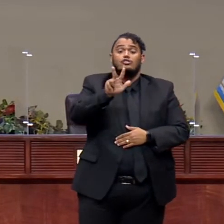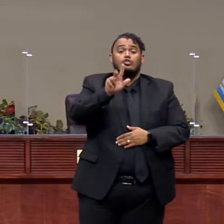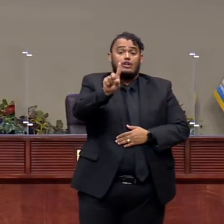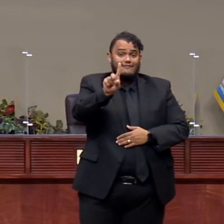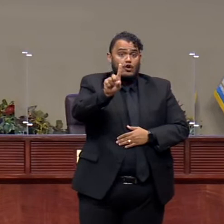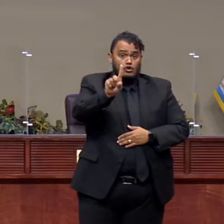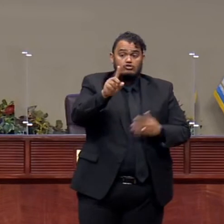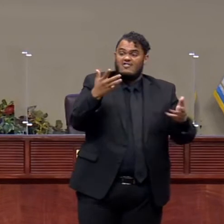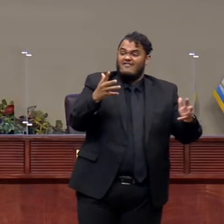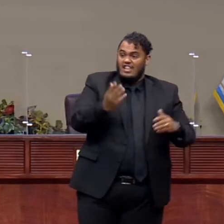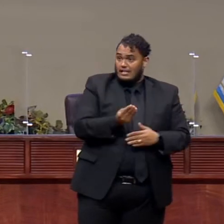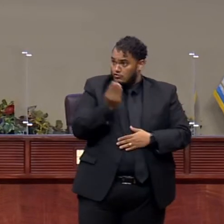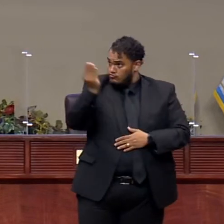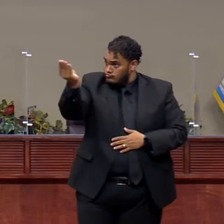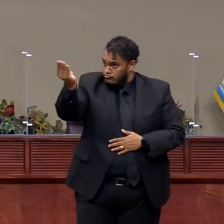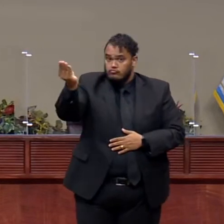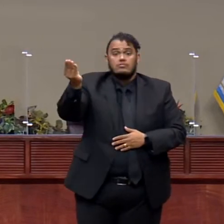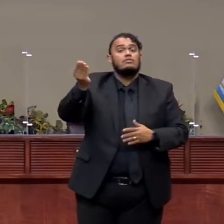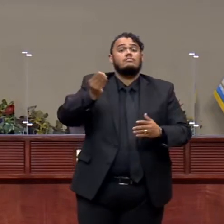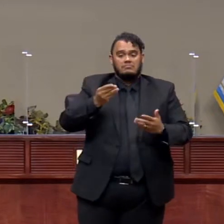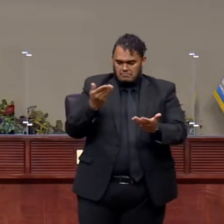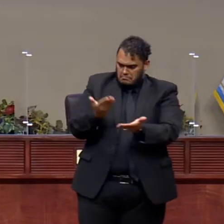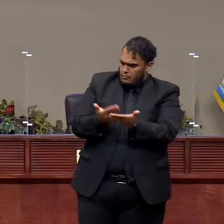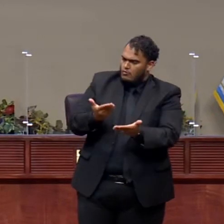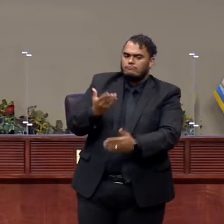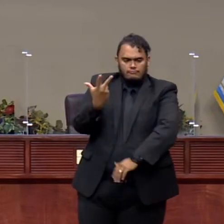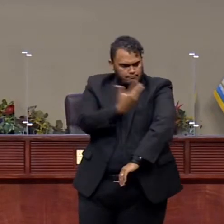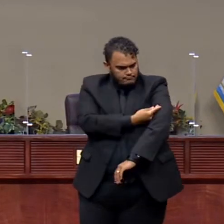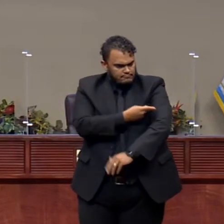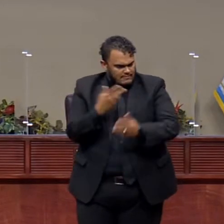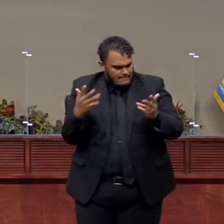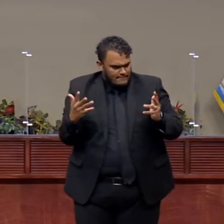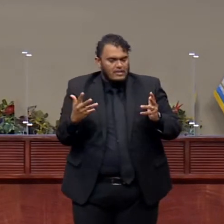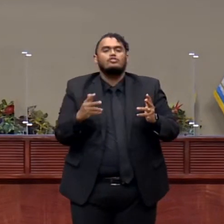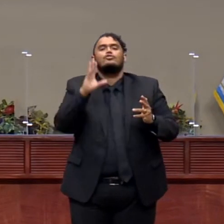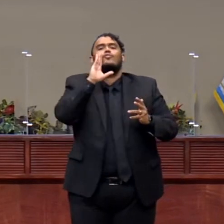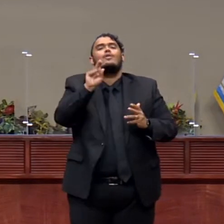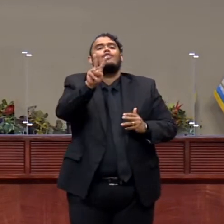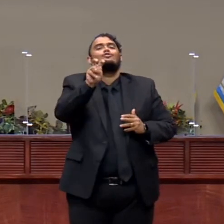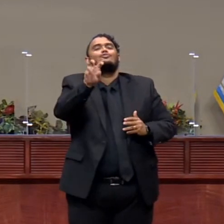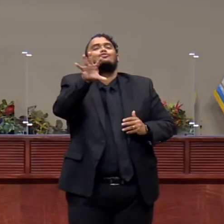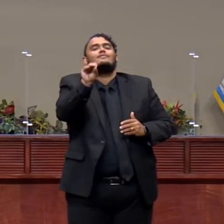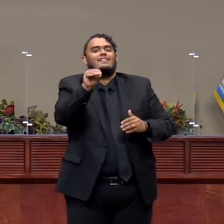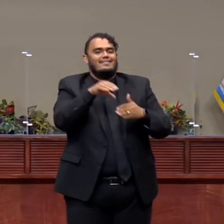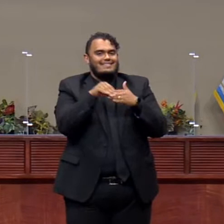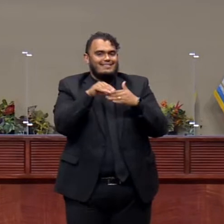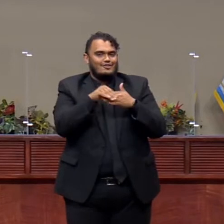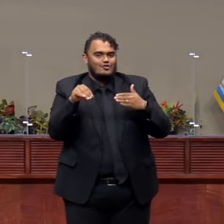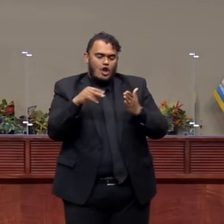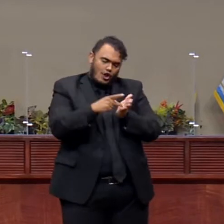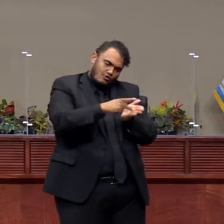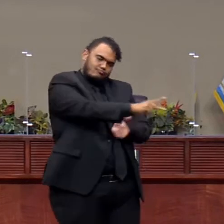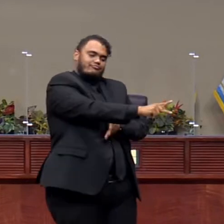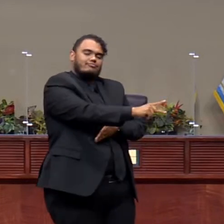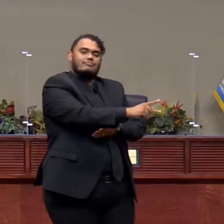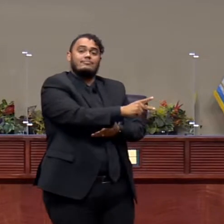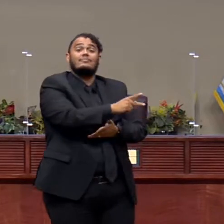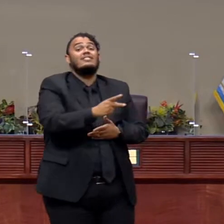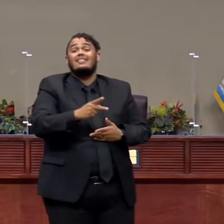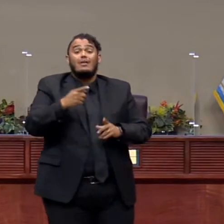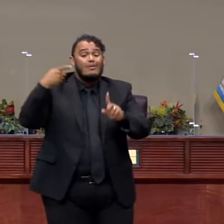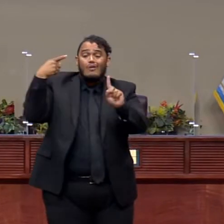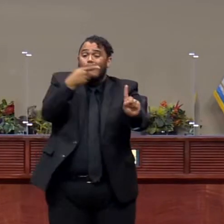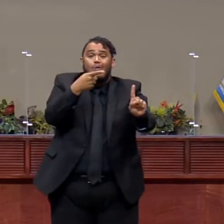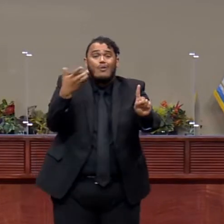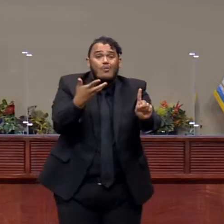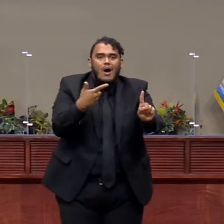a $250 payment. Again, my goal was to incentivize and not penalize our